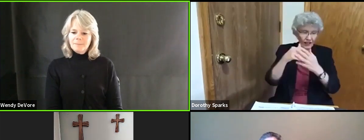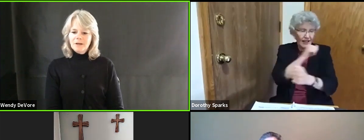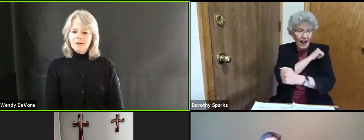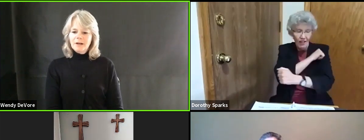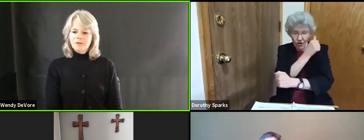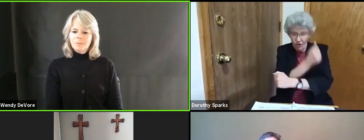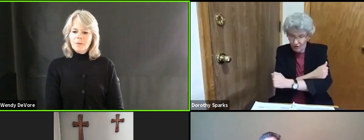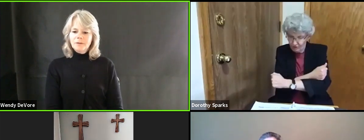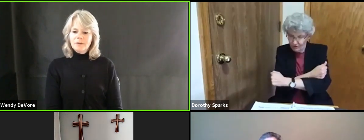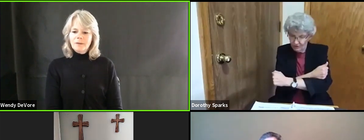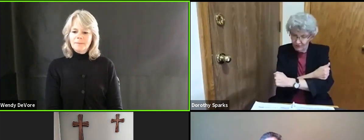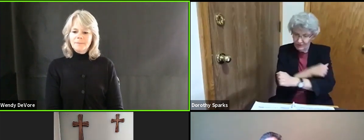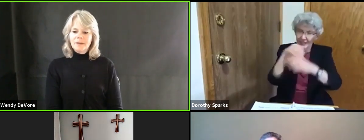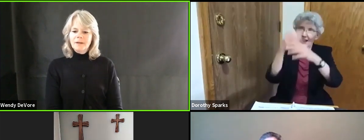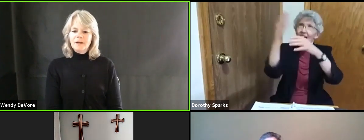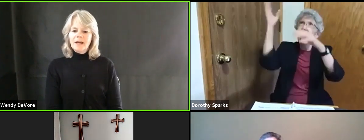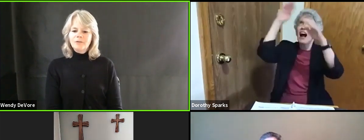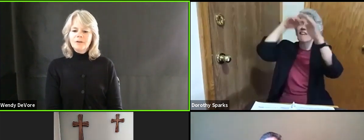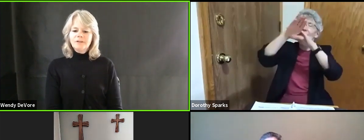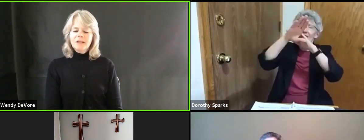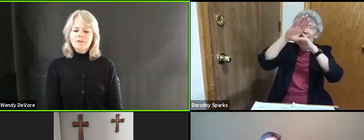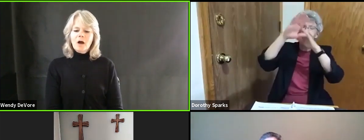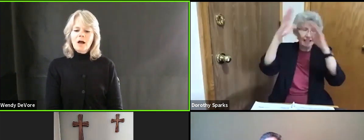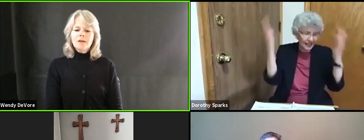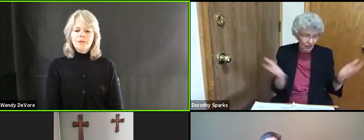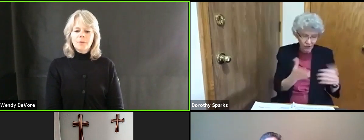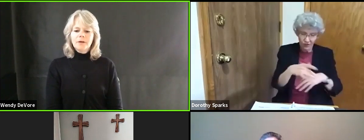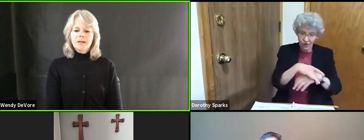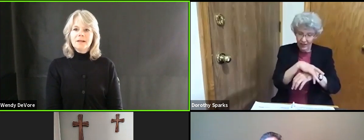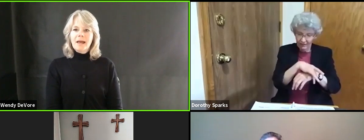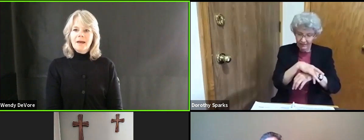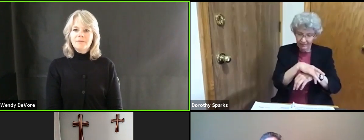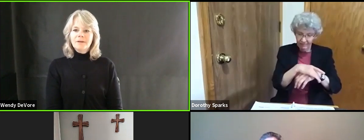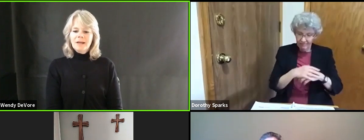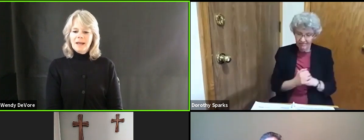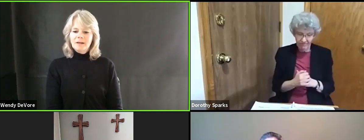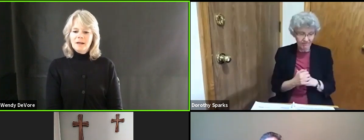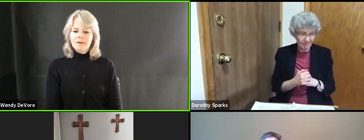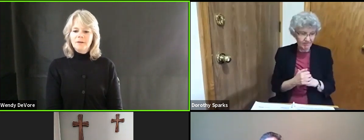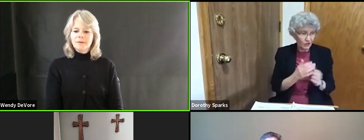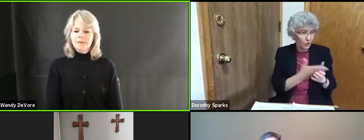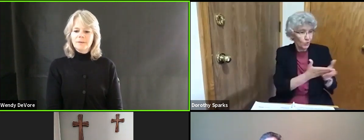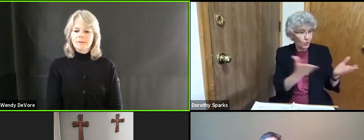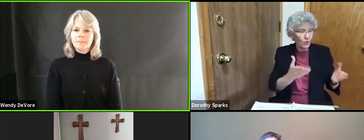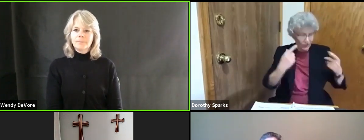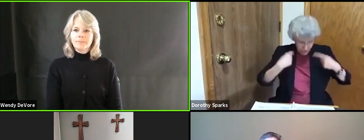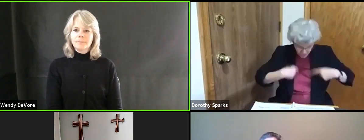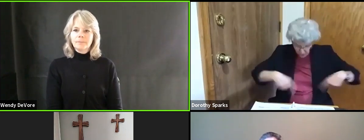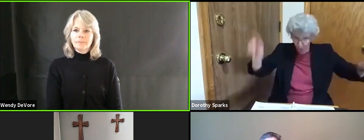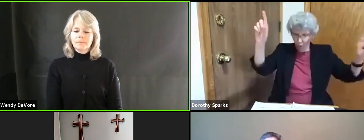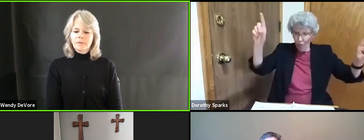Jesus came near and spoke to them, "I've received all authority in heaven and on earth.